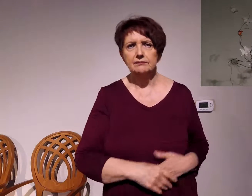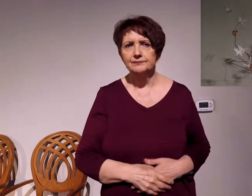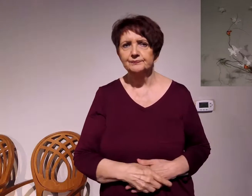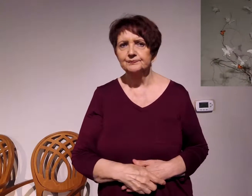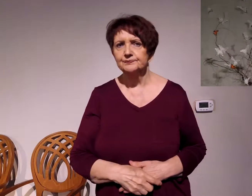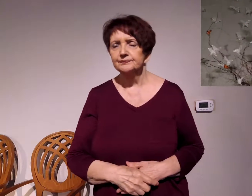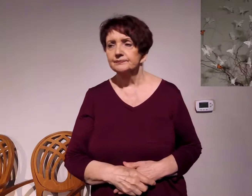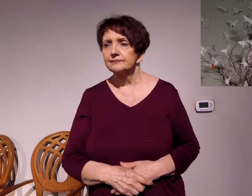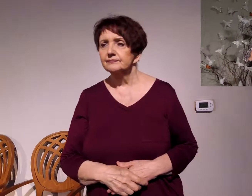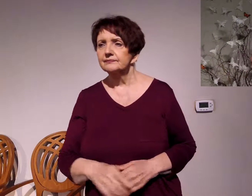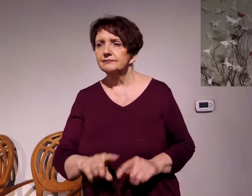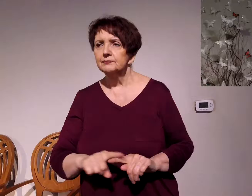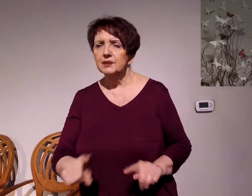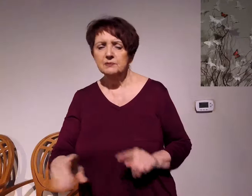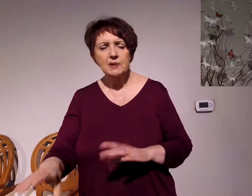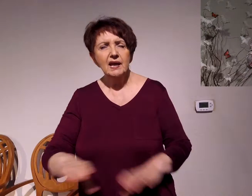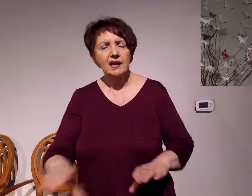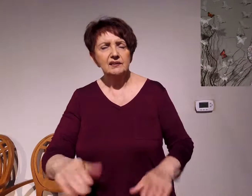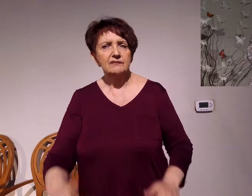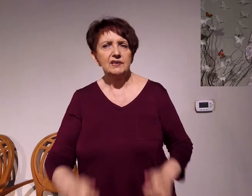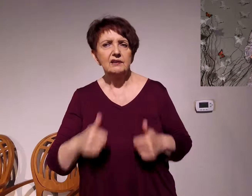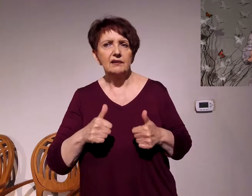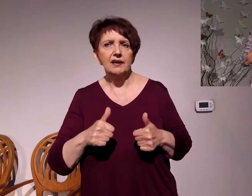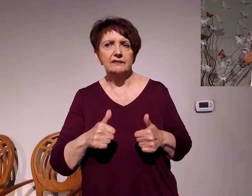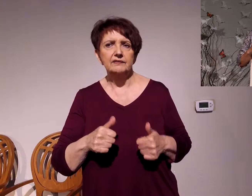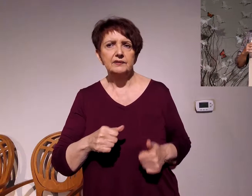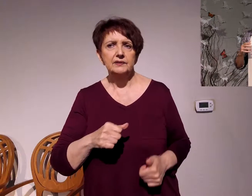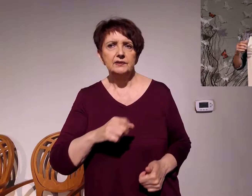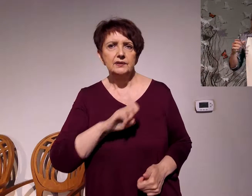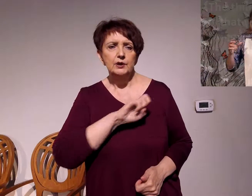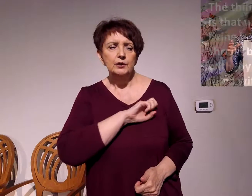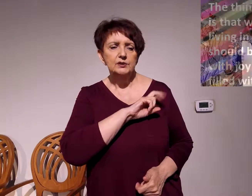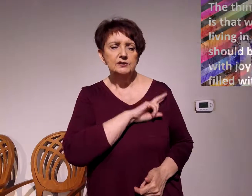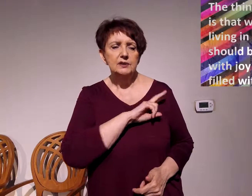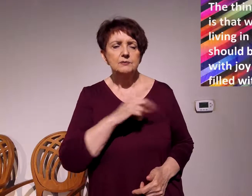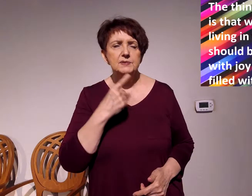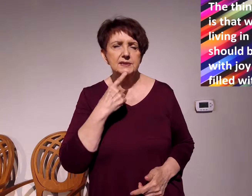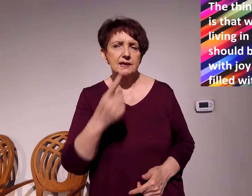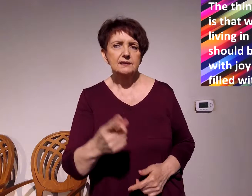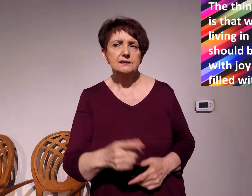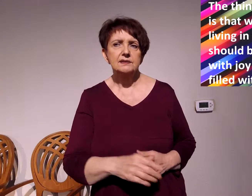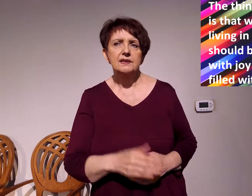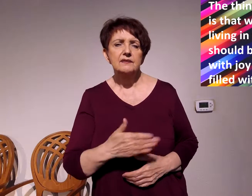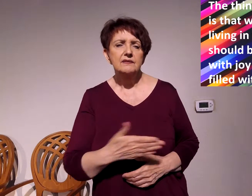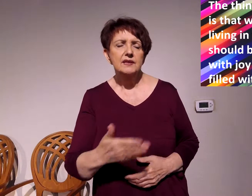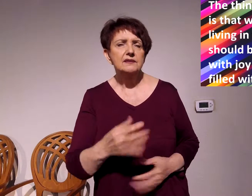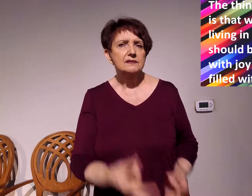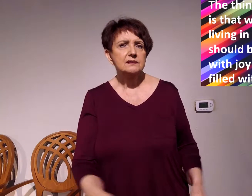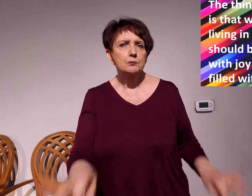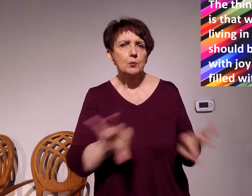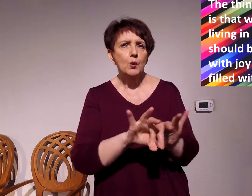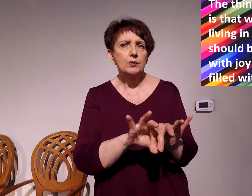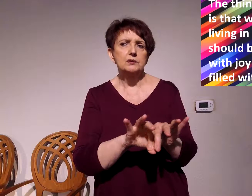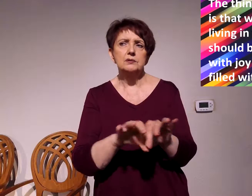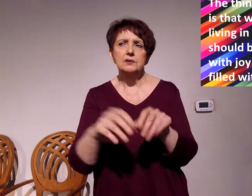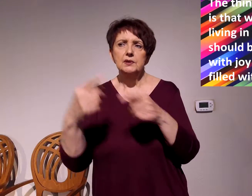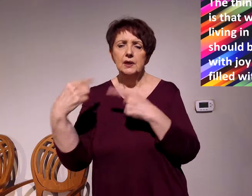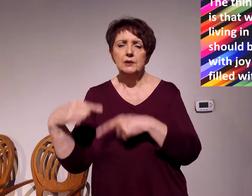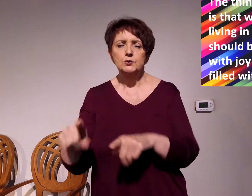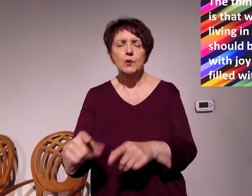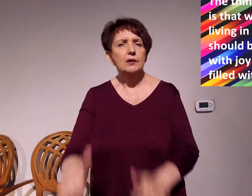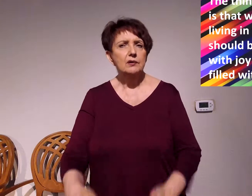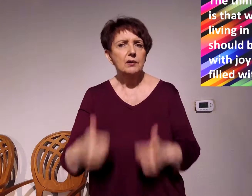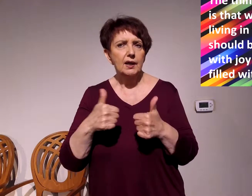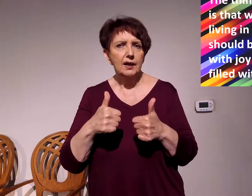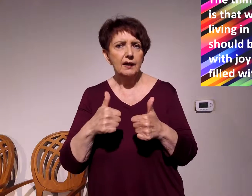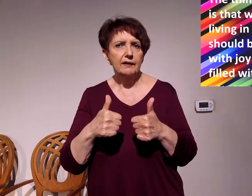dead. But to be active in our life. Ernest Holmes tells us that the thing that really matters is that while you and I